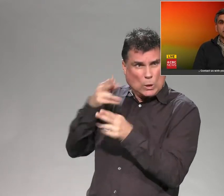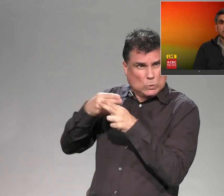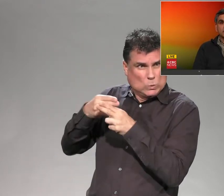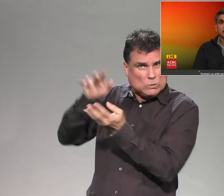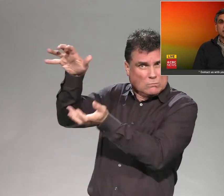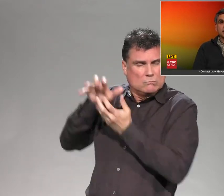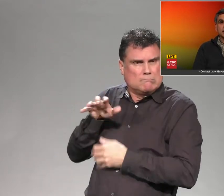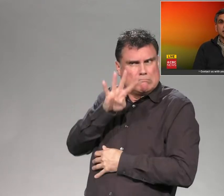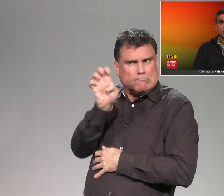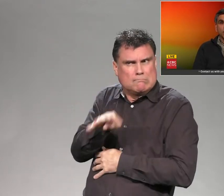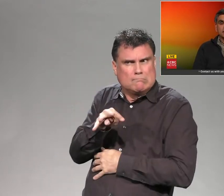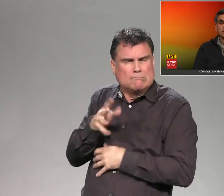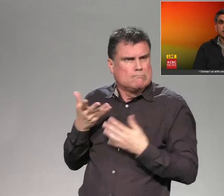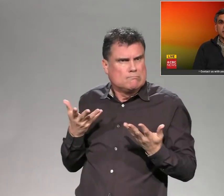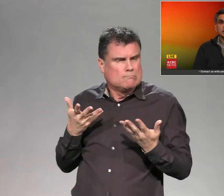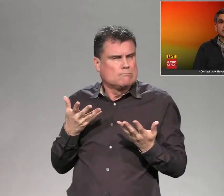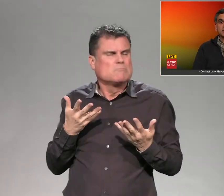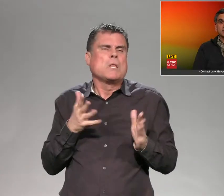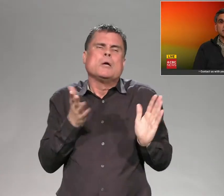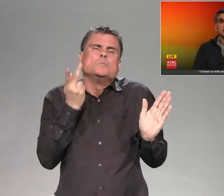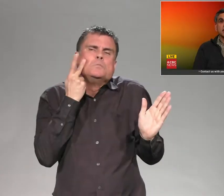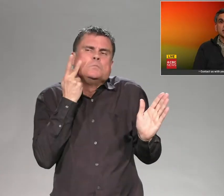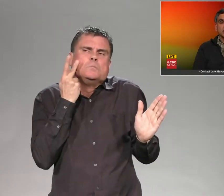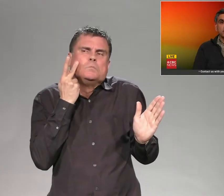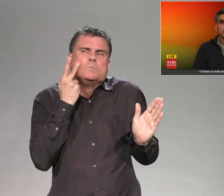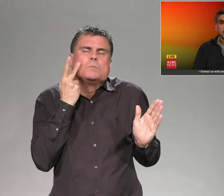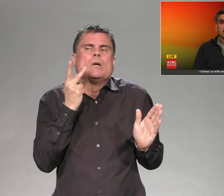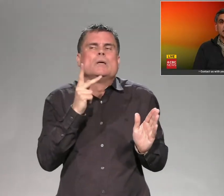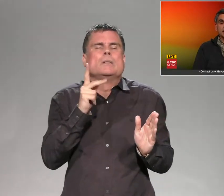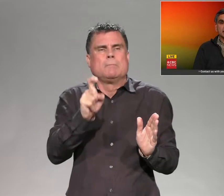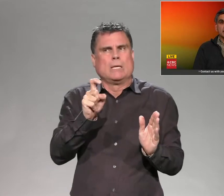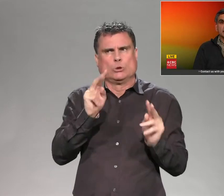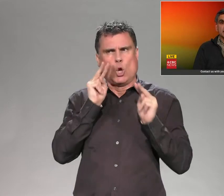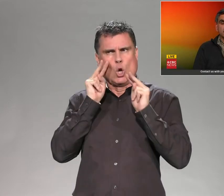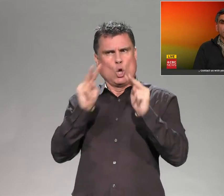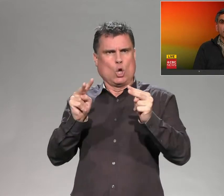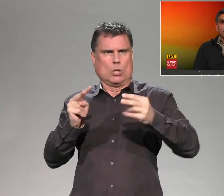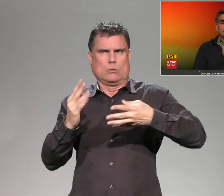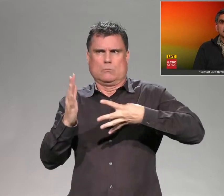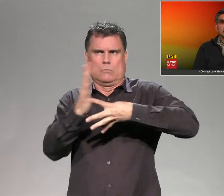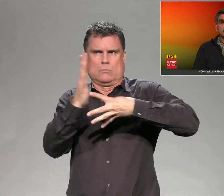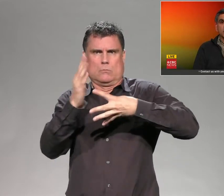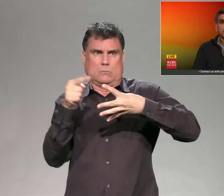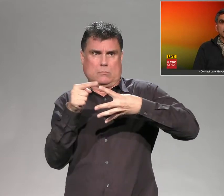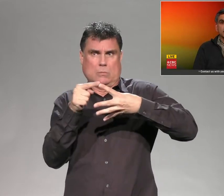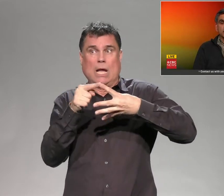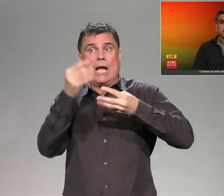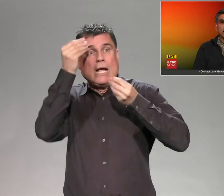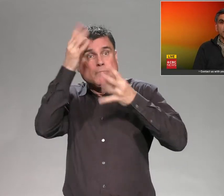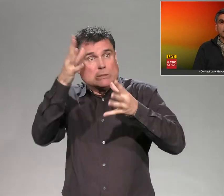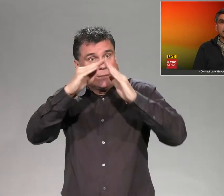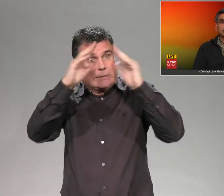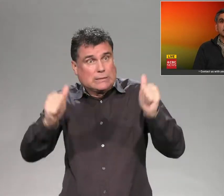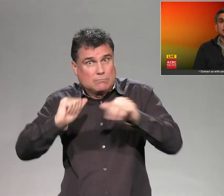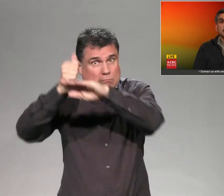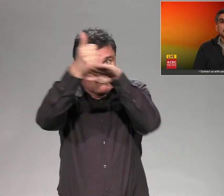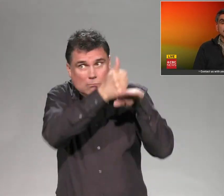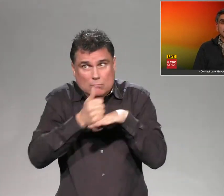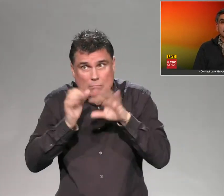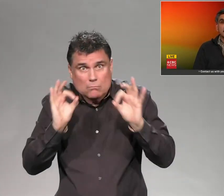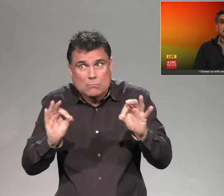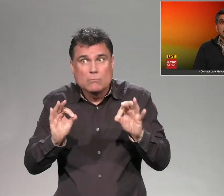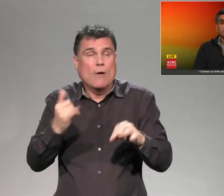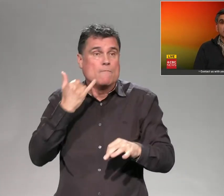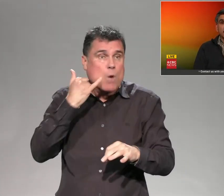important things to sort of consider. One is the information system, the booking, the phone call system, how people actually make appointments.